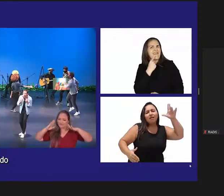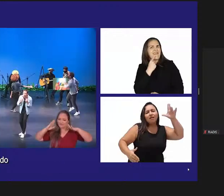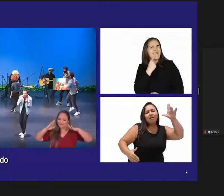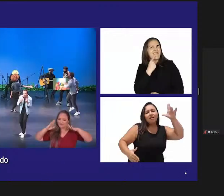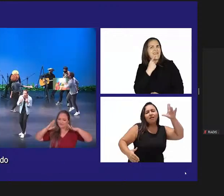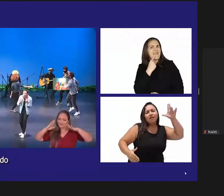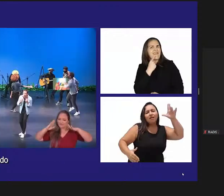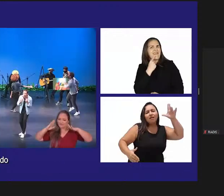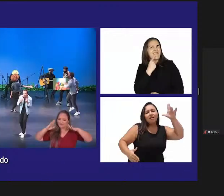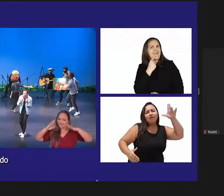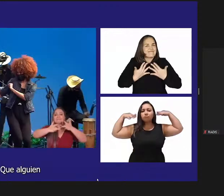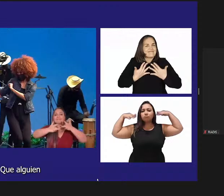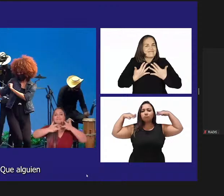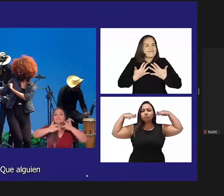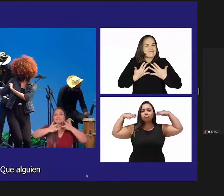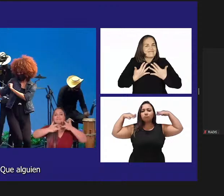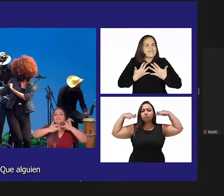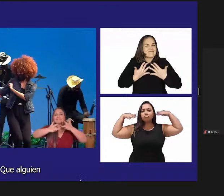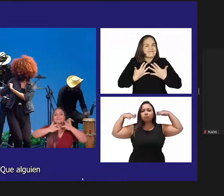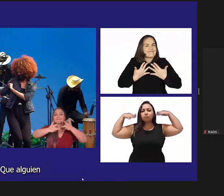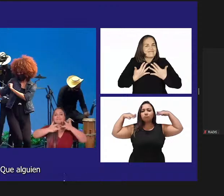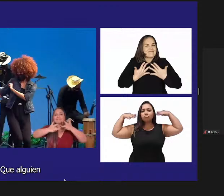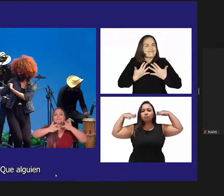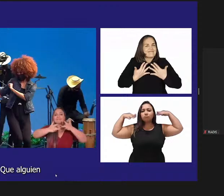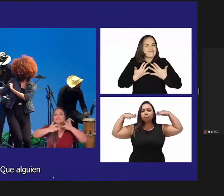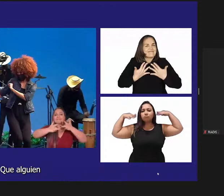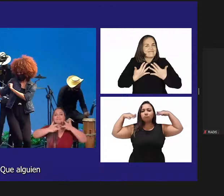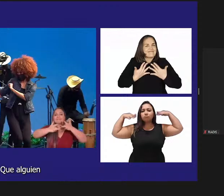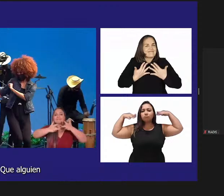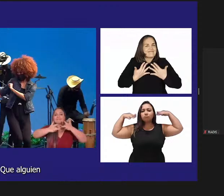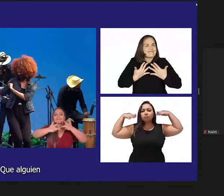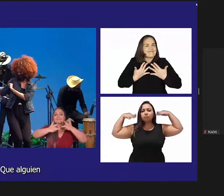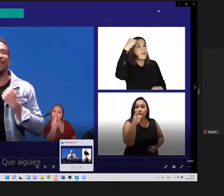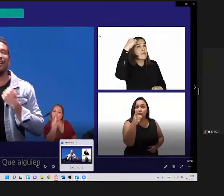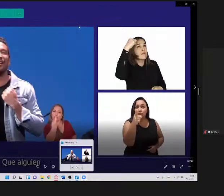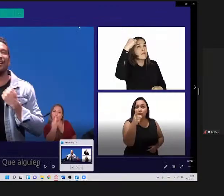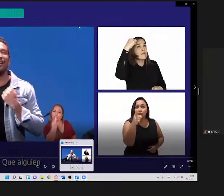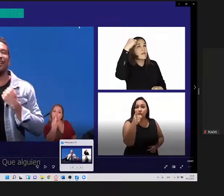eyes but i see you with my instincts in the end my dreams